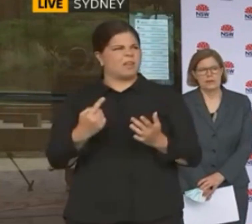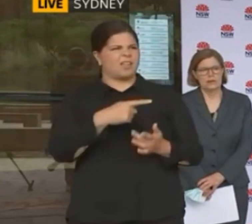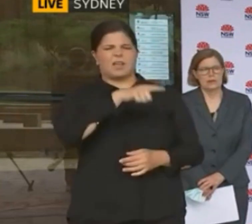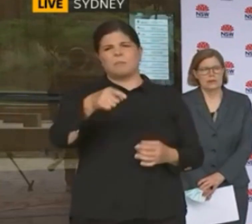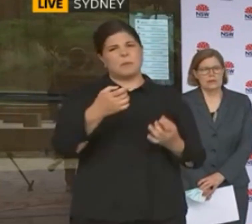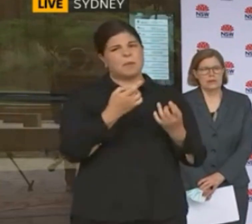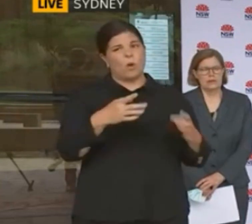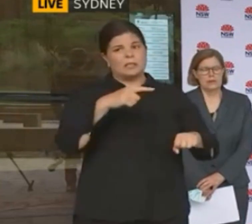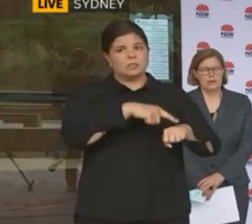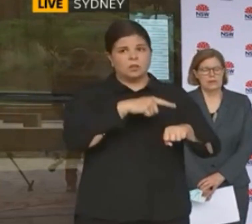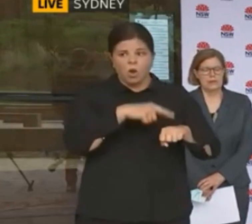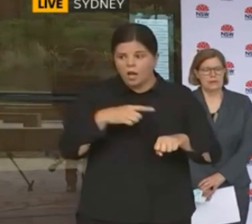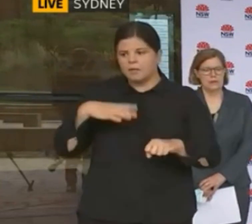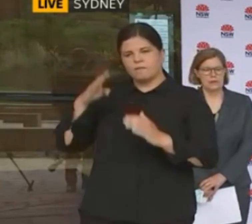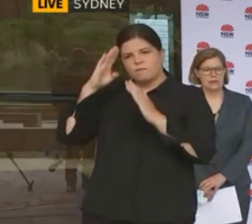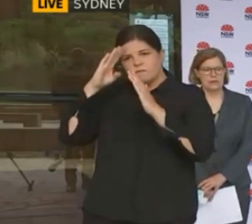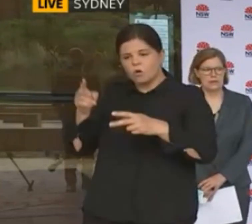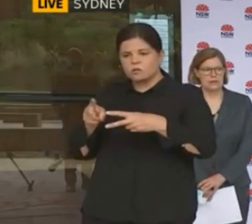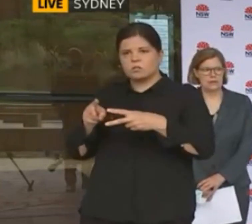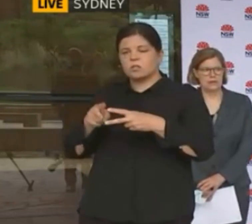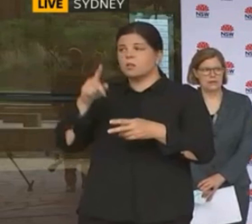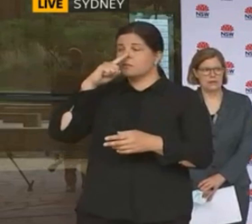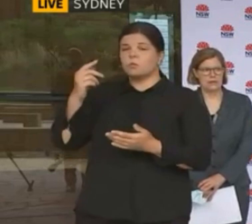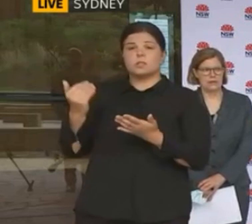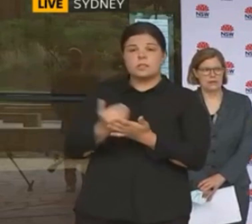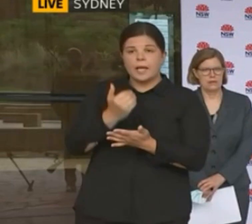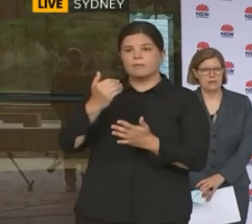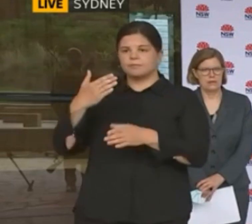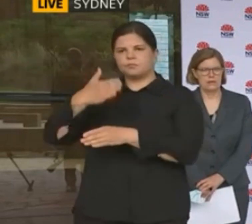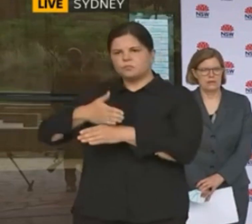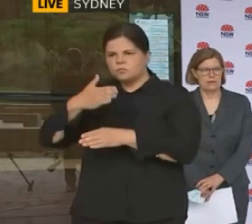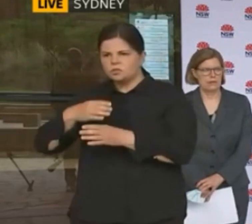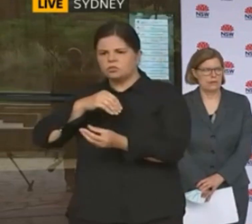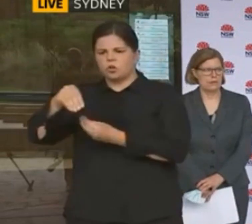the moment. Our focus is keeping the community safe and keeping jobs and keeping the economy